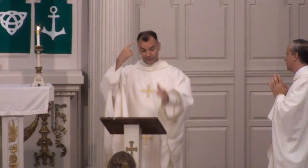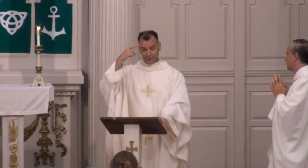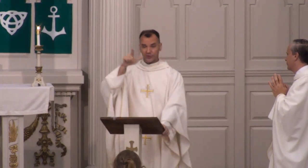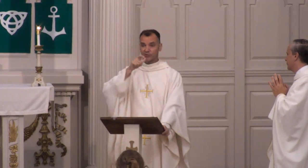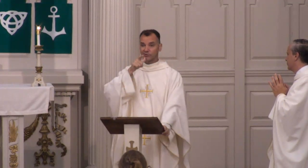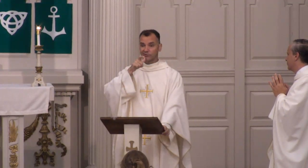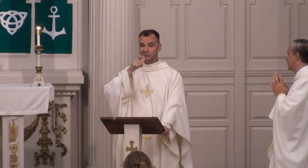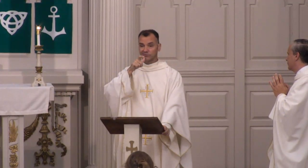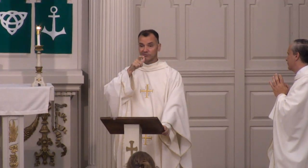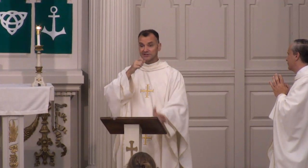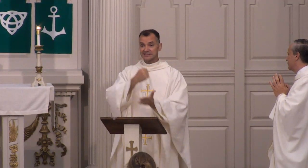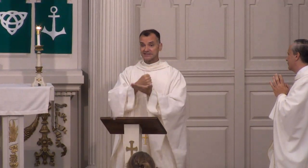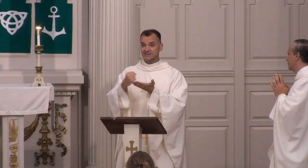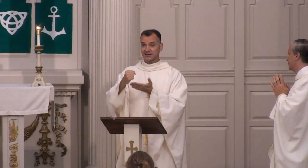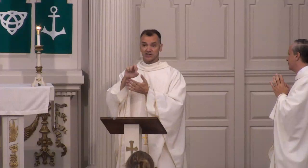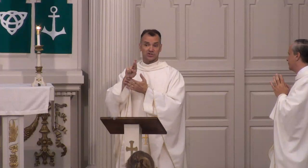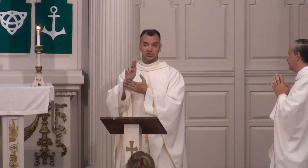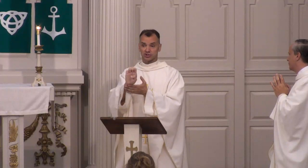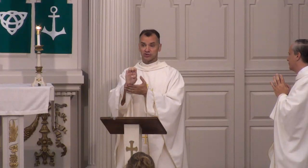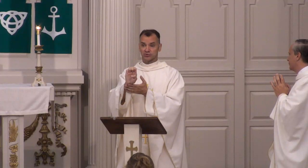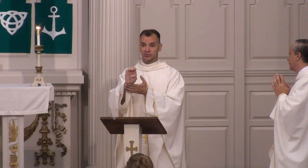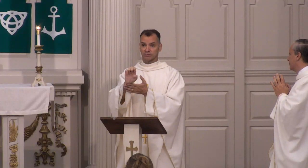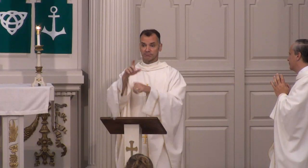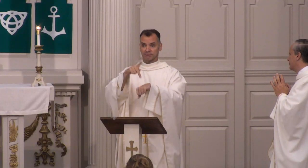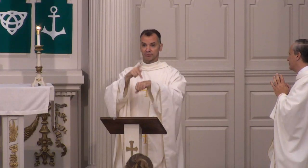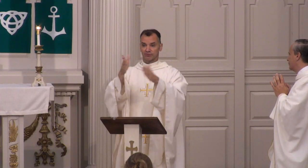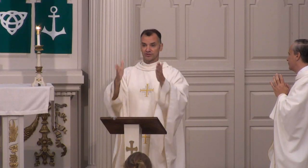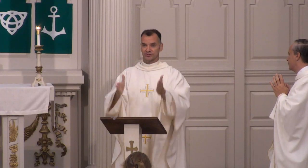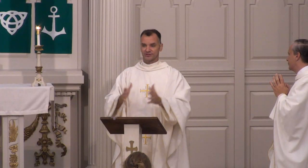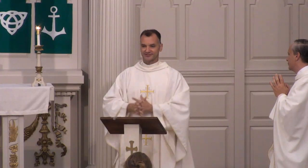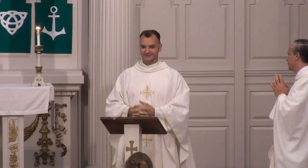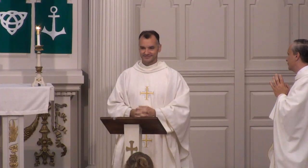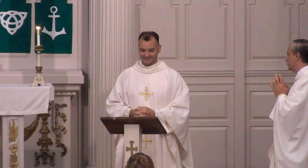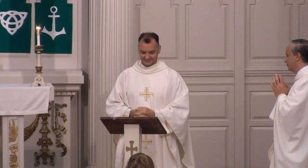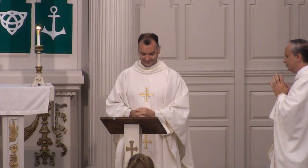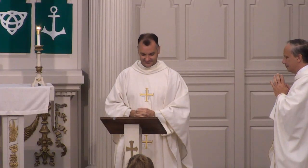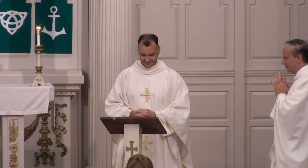Today's Mass is being offered for the intention of the parishioners of St. Jude.